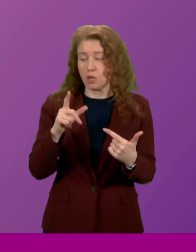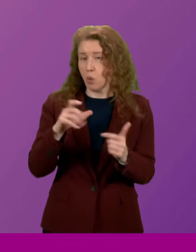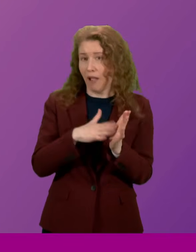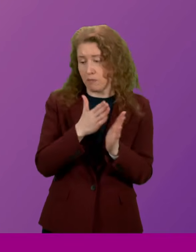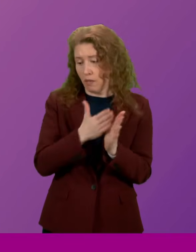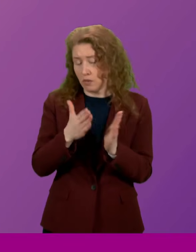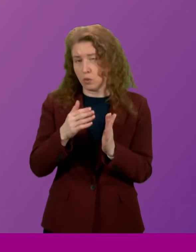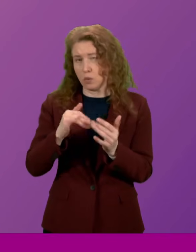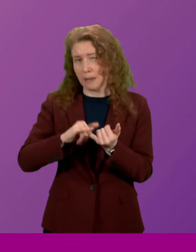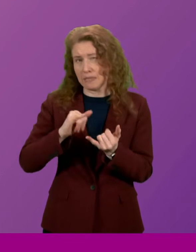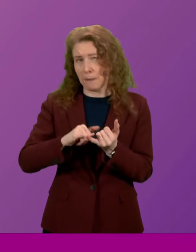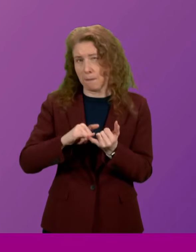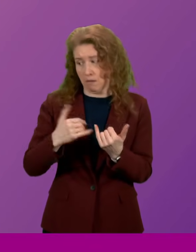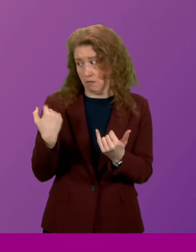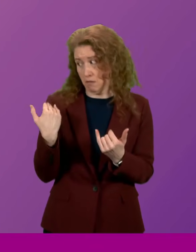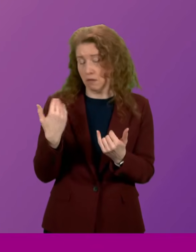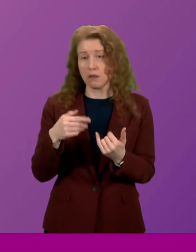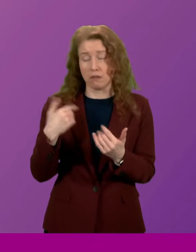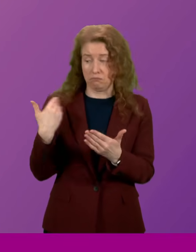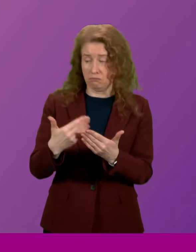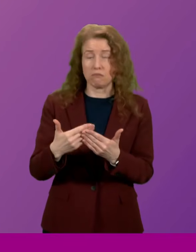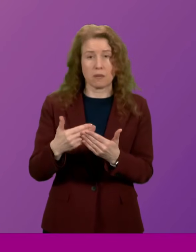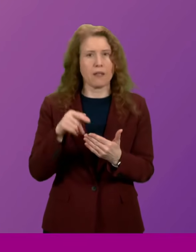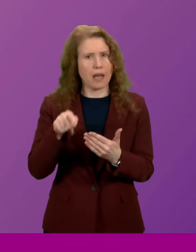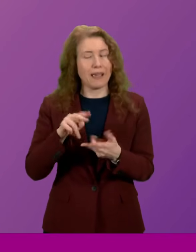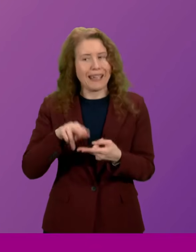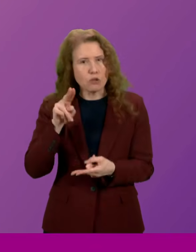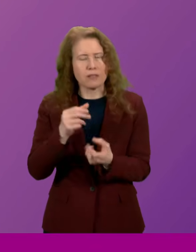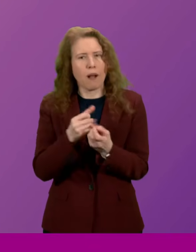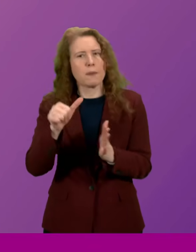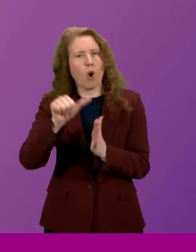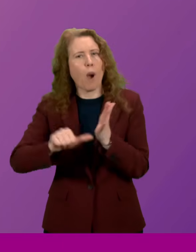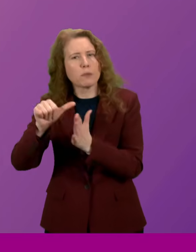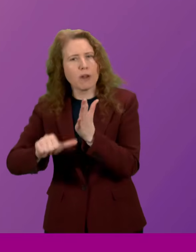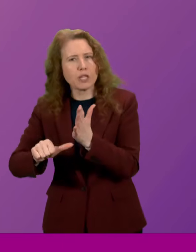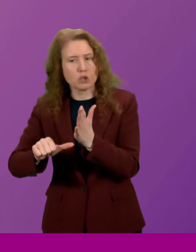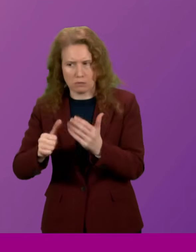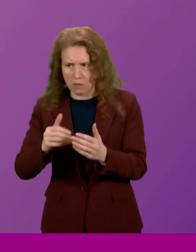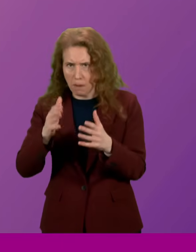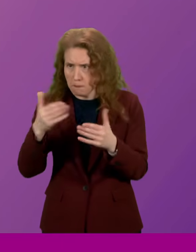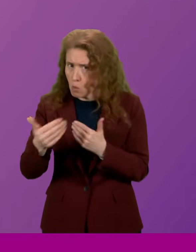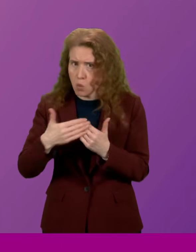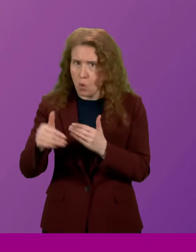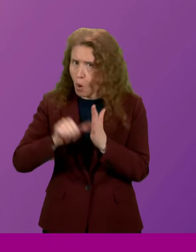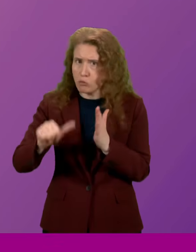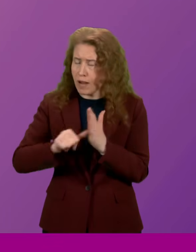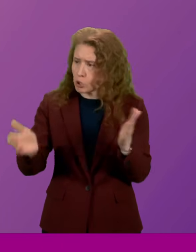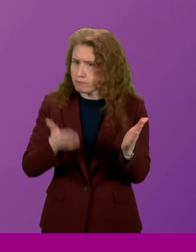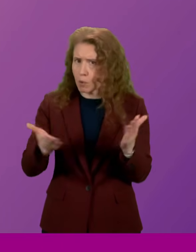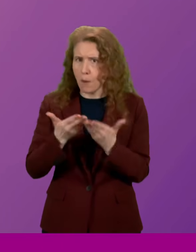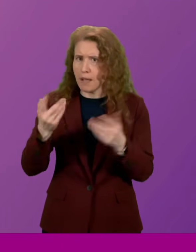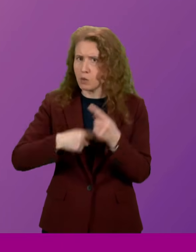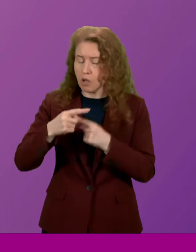to September 2025, there was an increase in the number of operations performed compared to the previous year. And